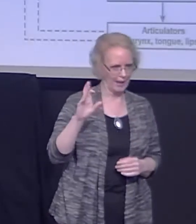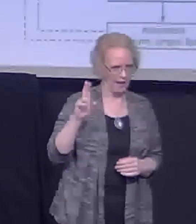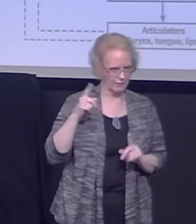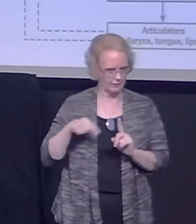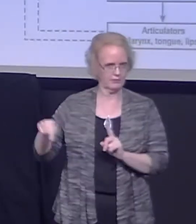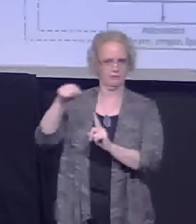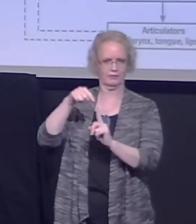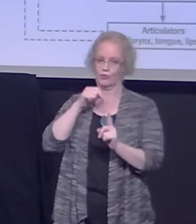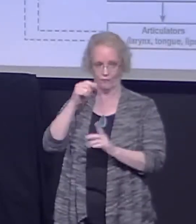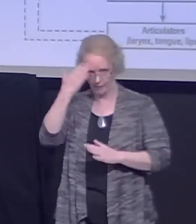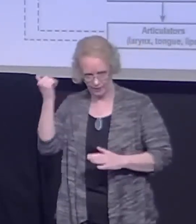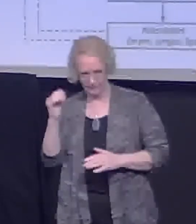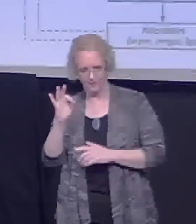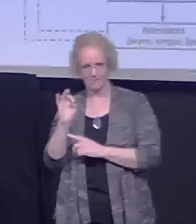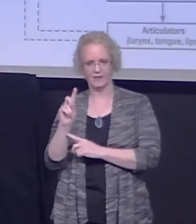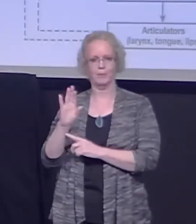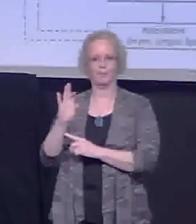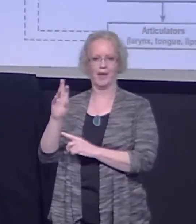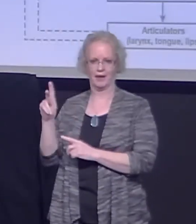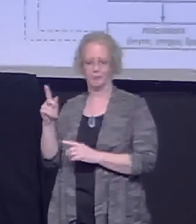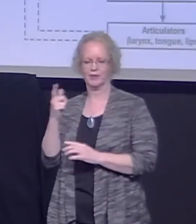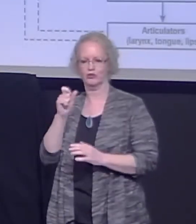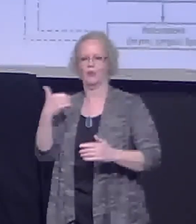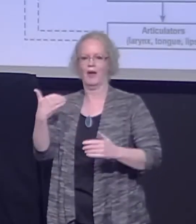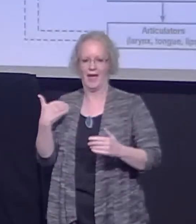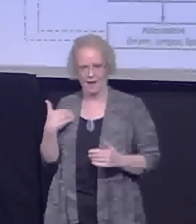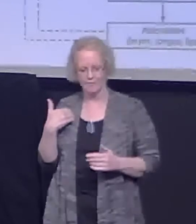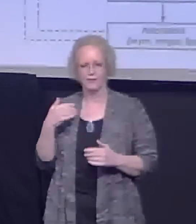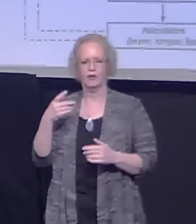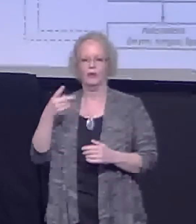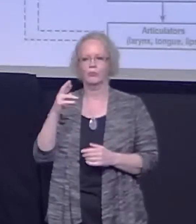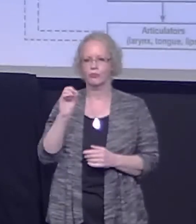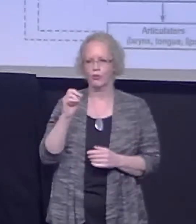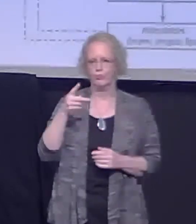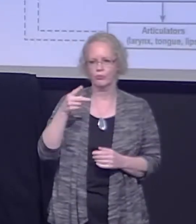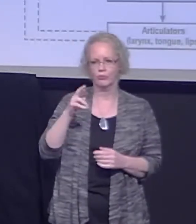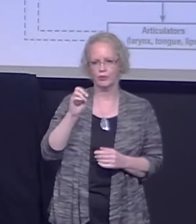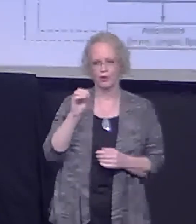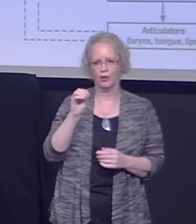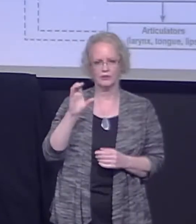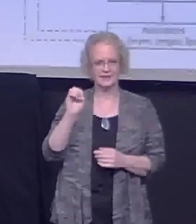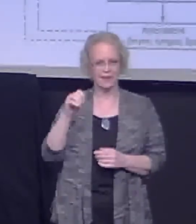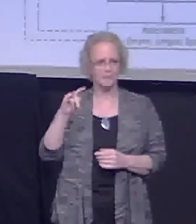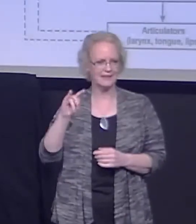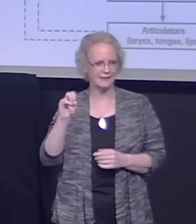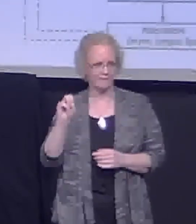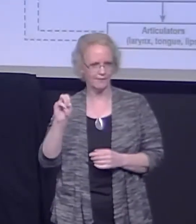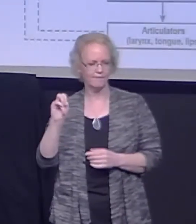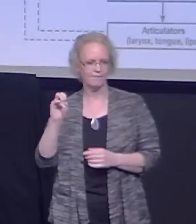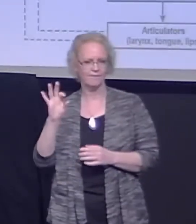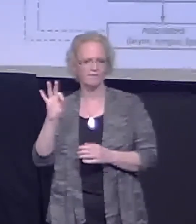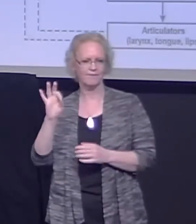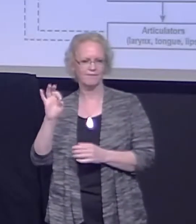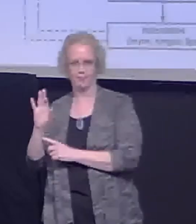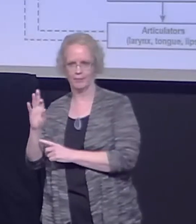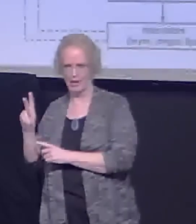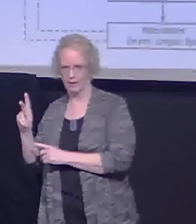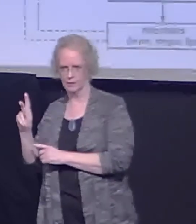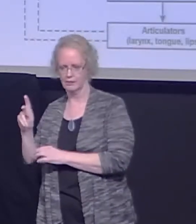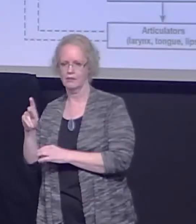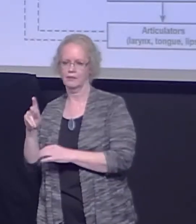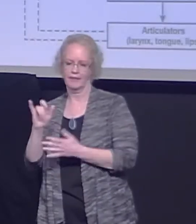proprioceptive feedback within the somatosensory cortex may be very important. And of course, for spoken language,